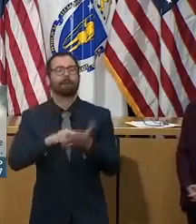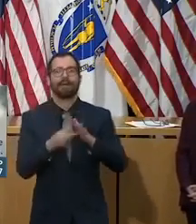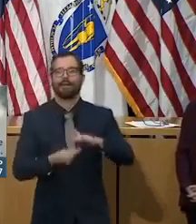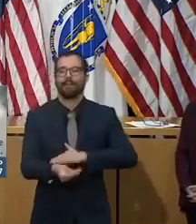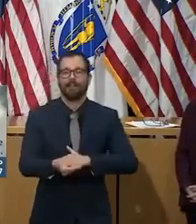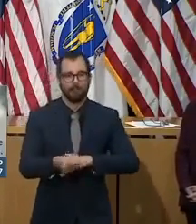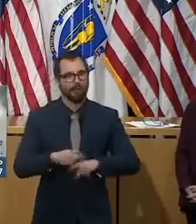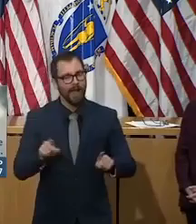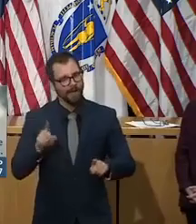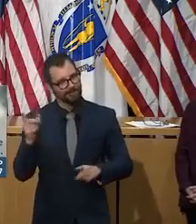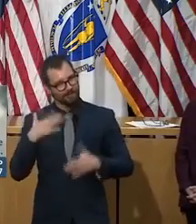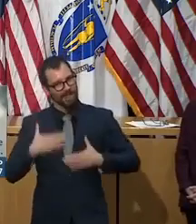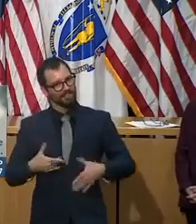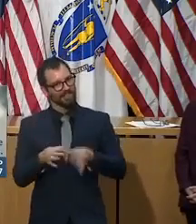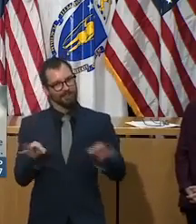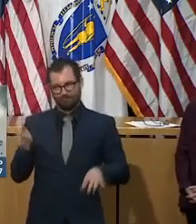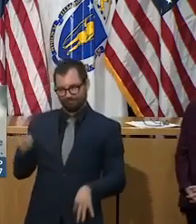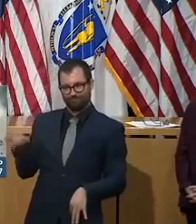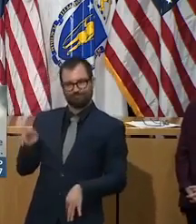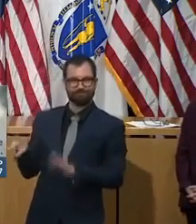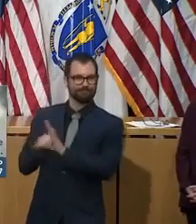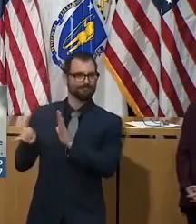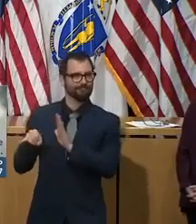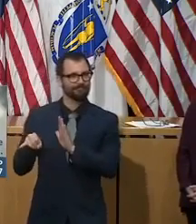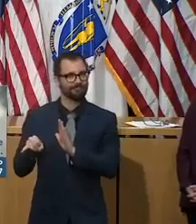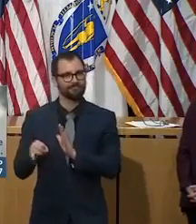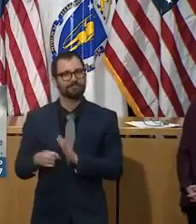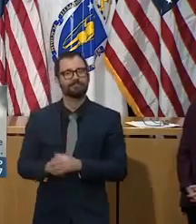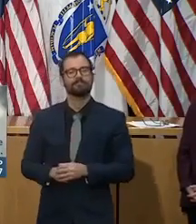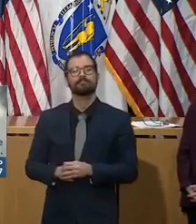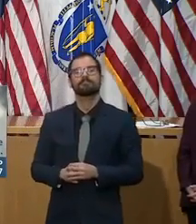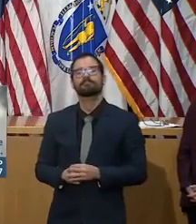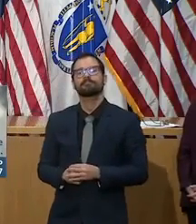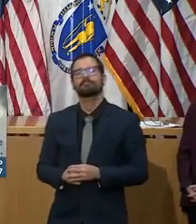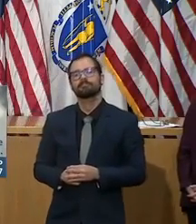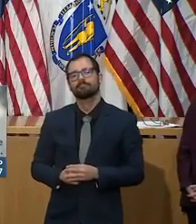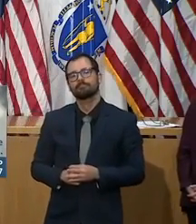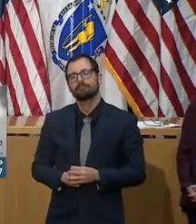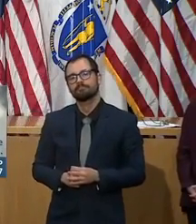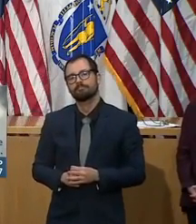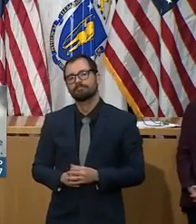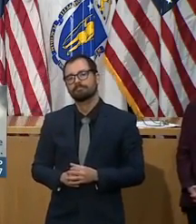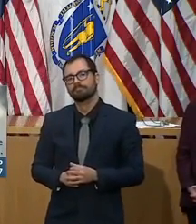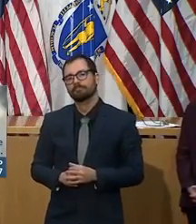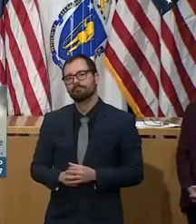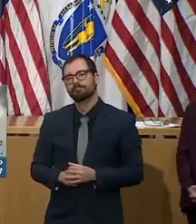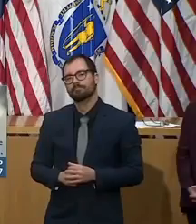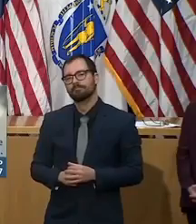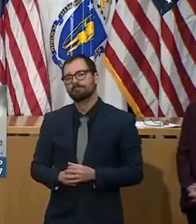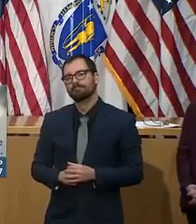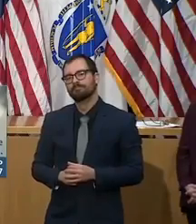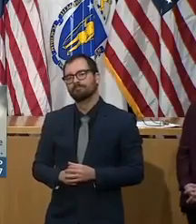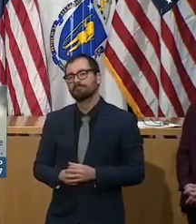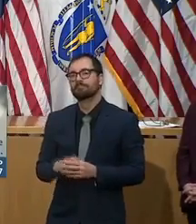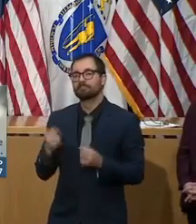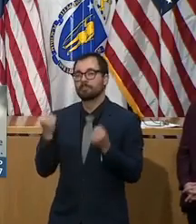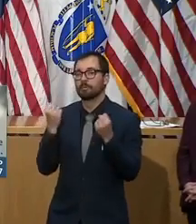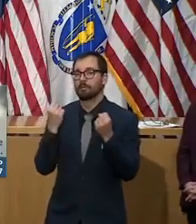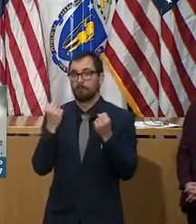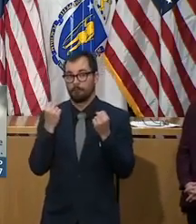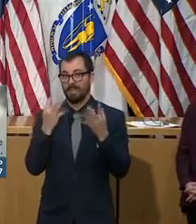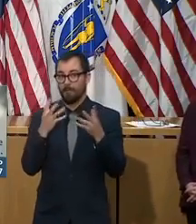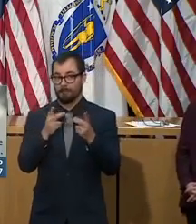just sit like this for 13 days. I mean, you mean on hospitalizations? On